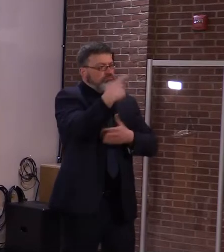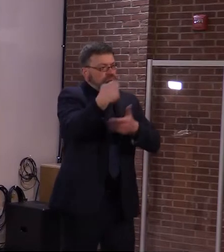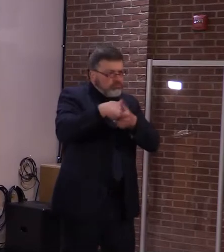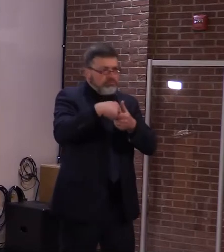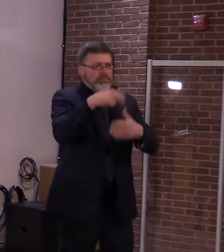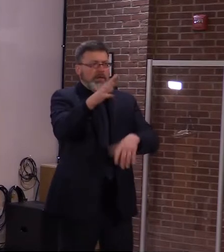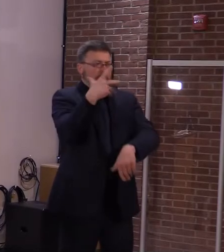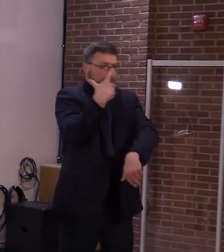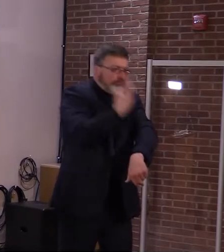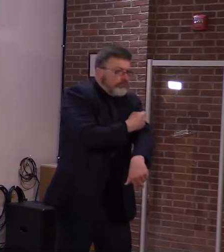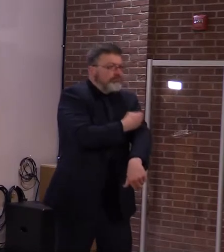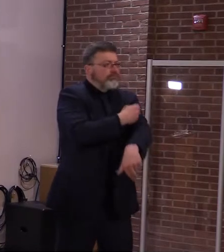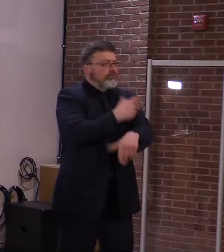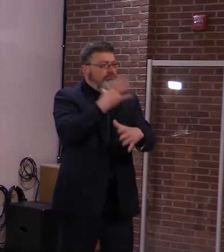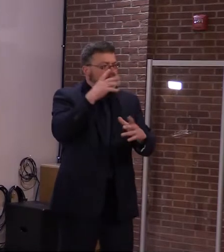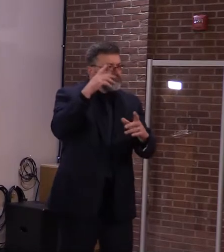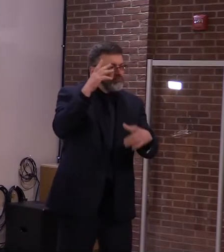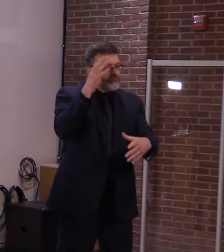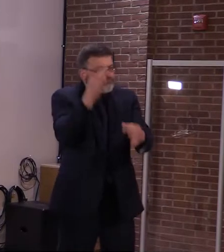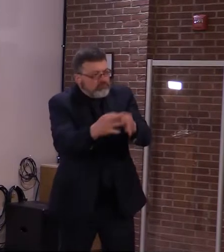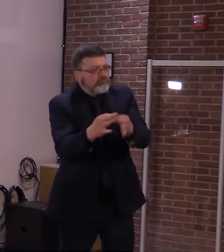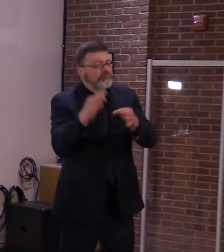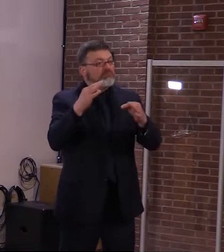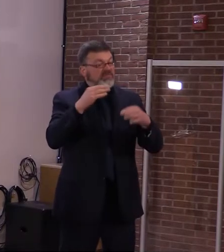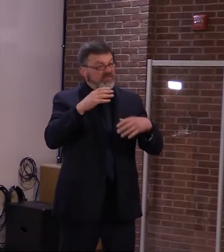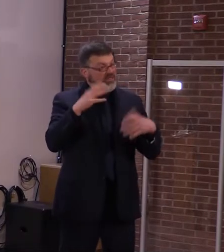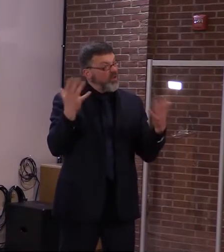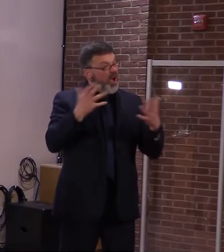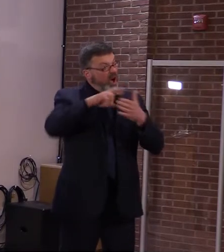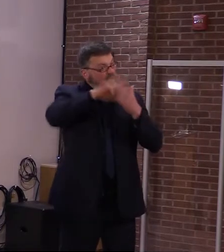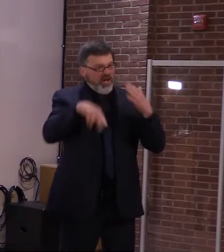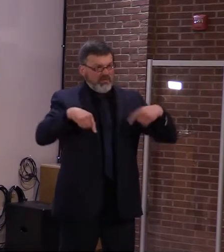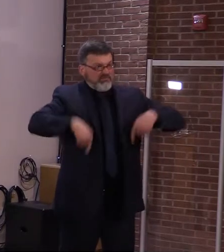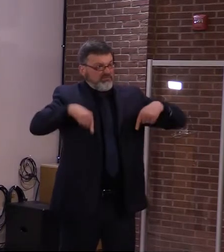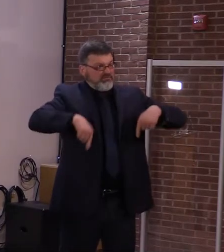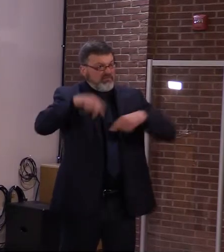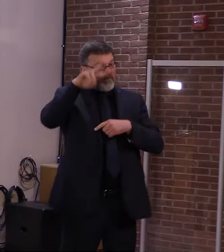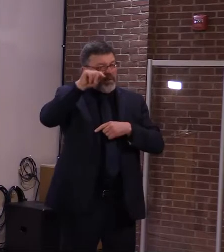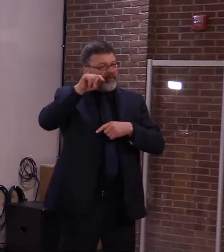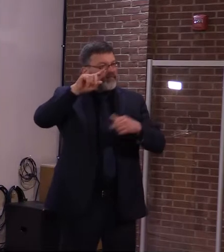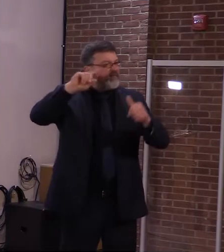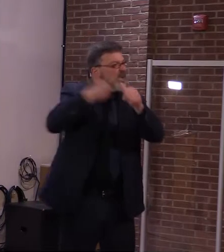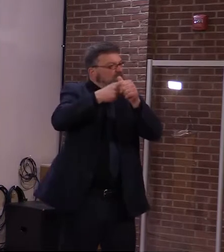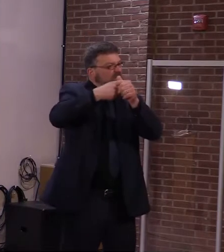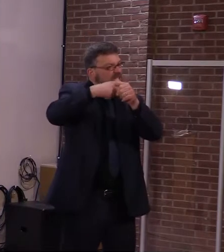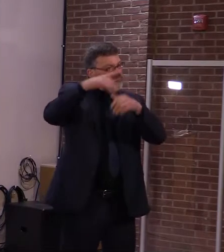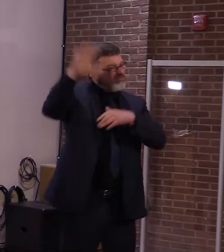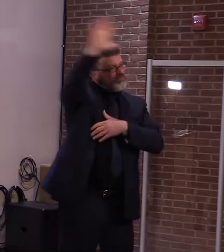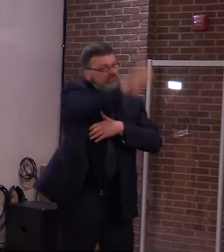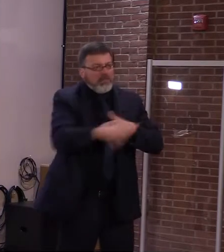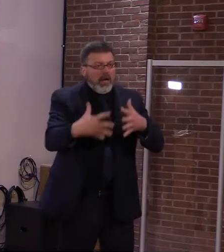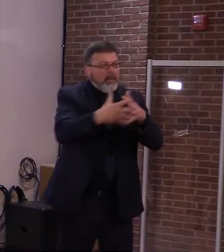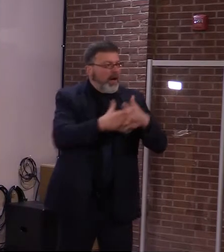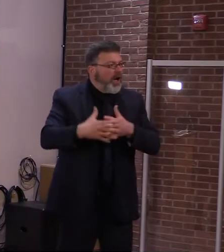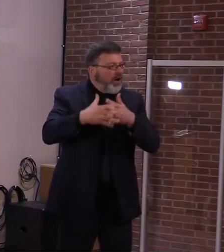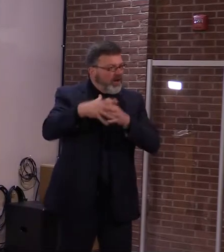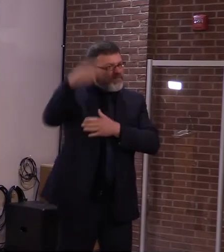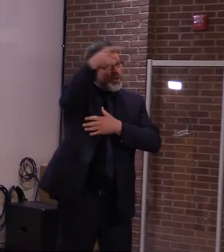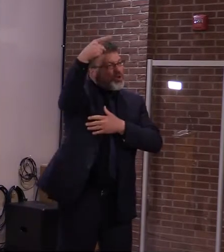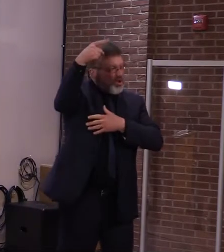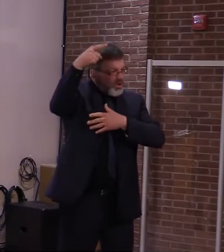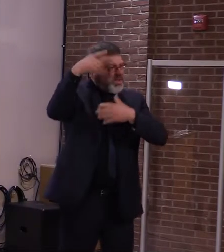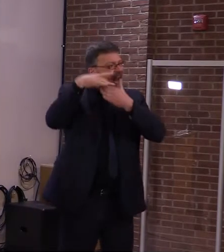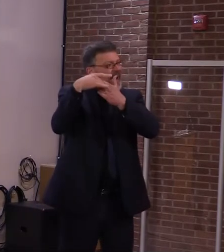a national leader in both rate of vaccine administration and the percentage of our population being